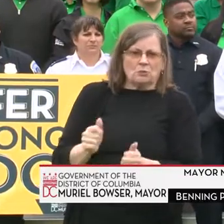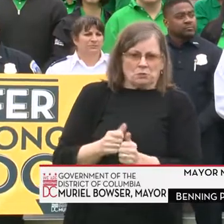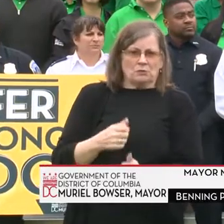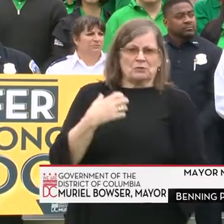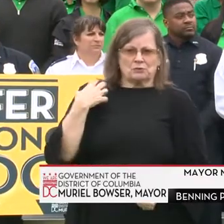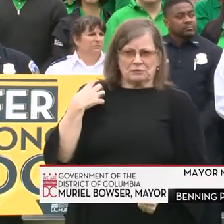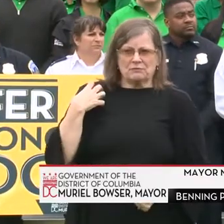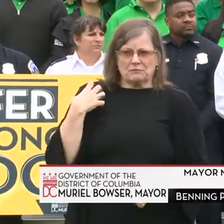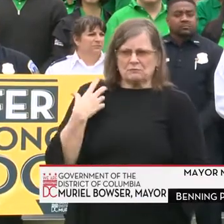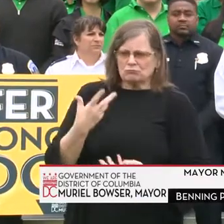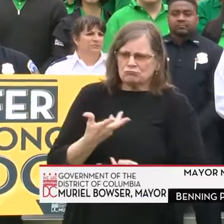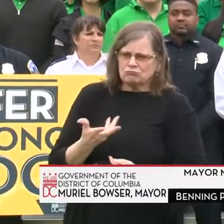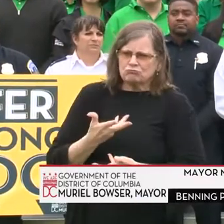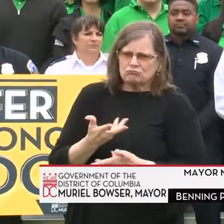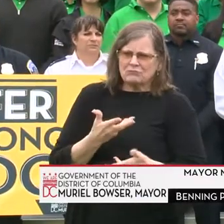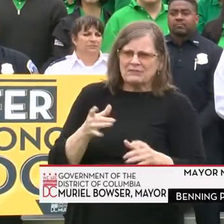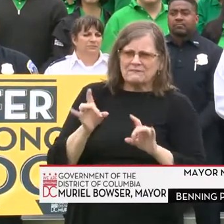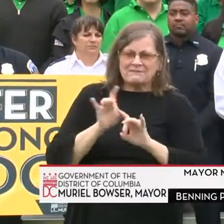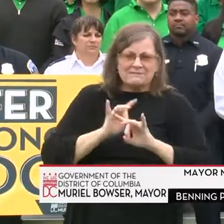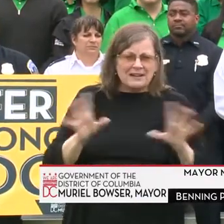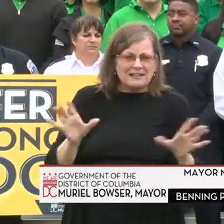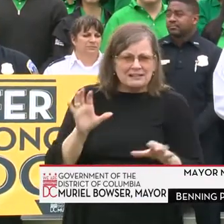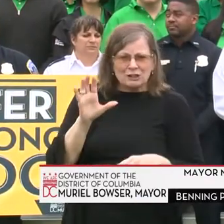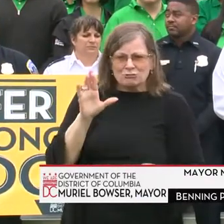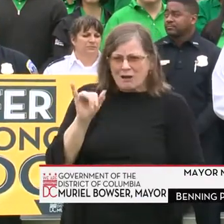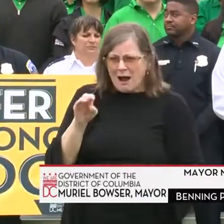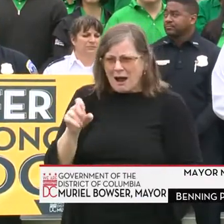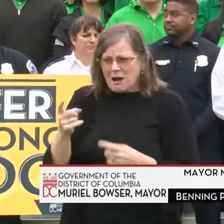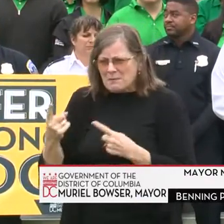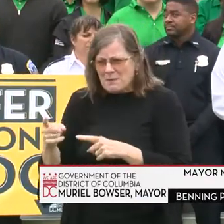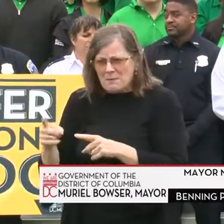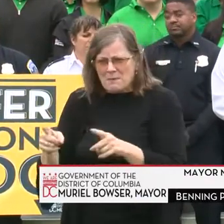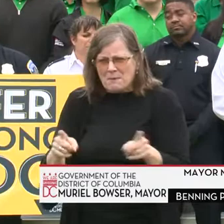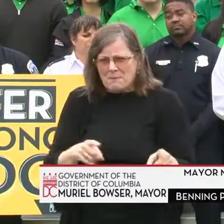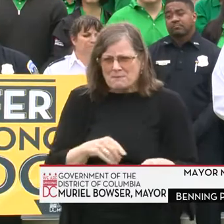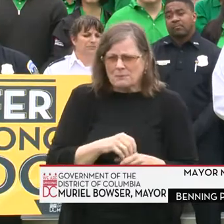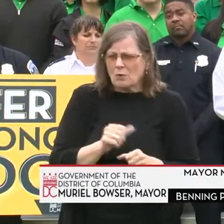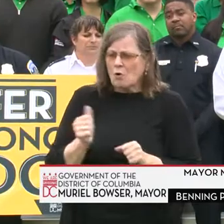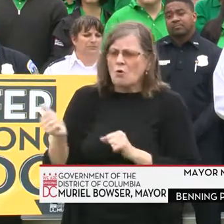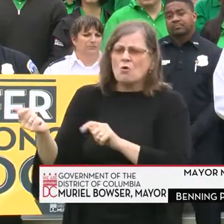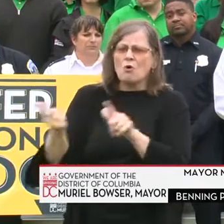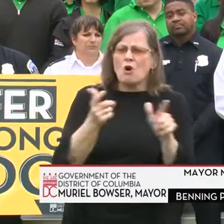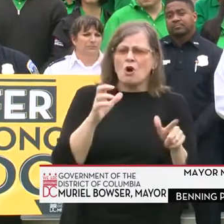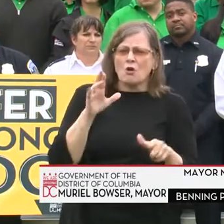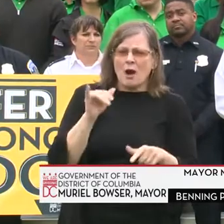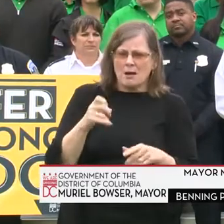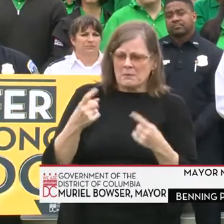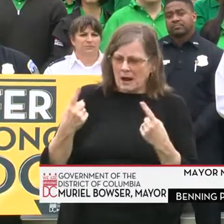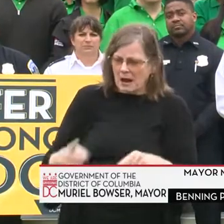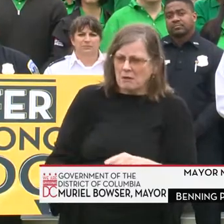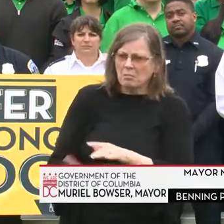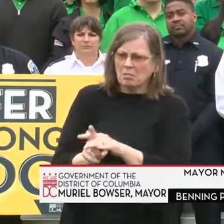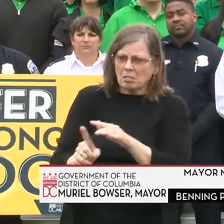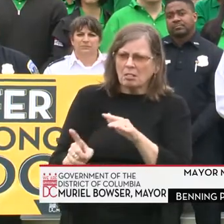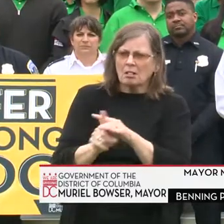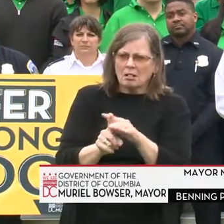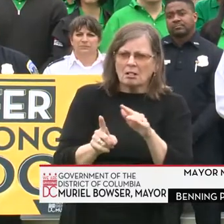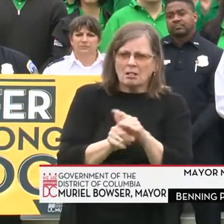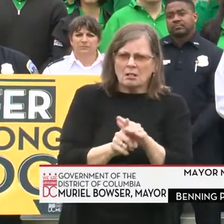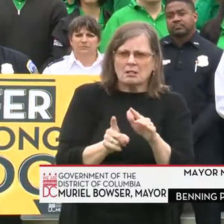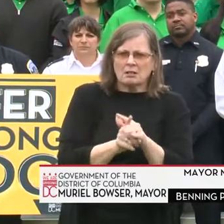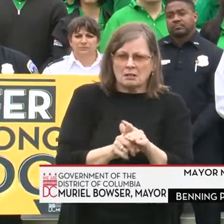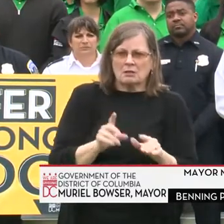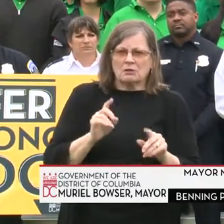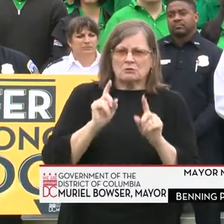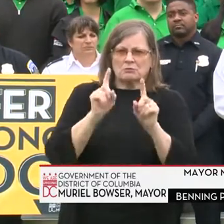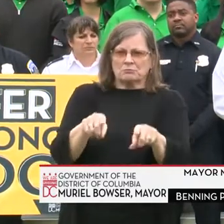violent crime and all crimes in the District of Columbia. From time to time, I will go to the crime briefing that